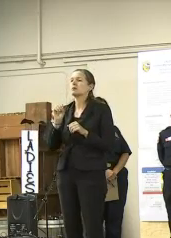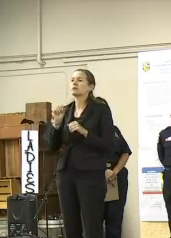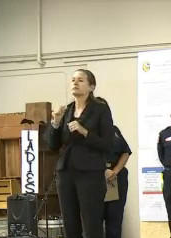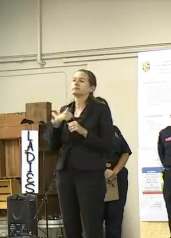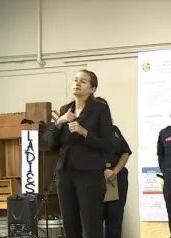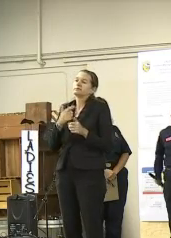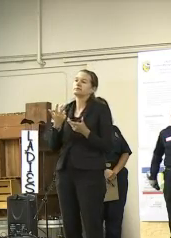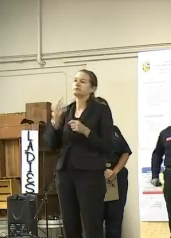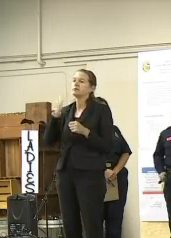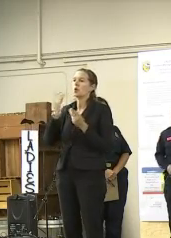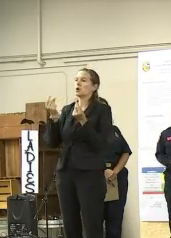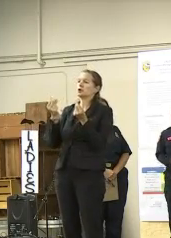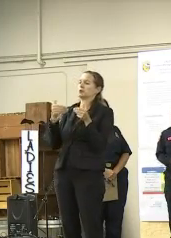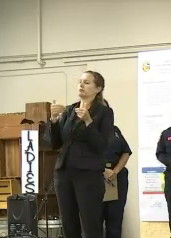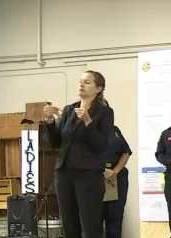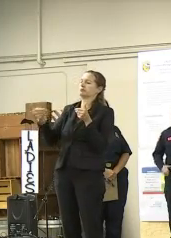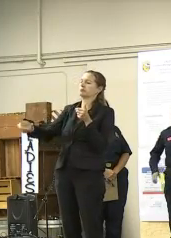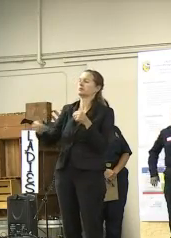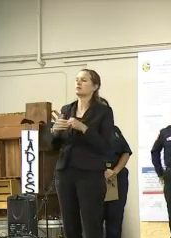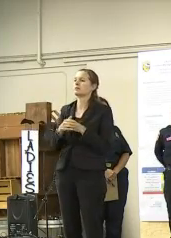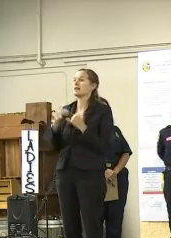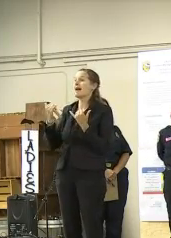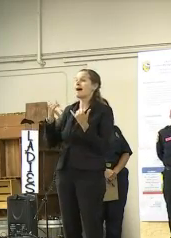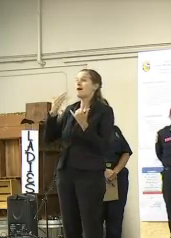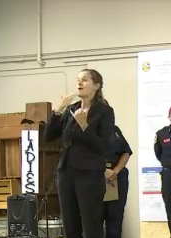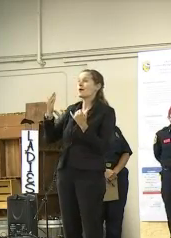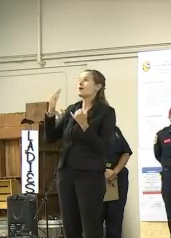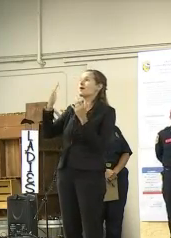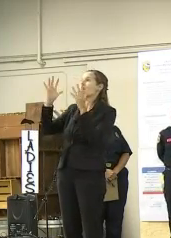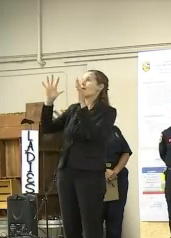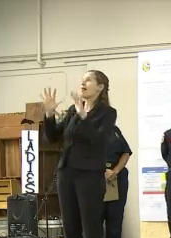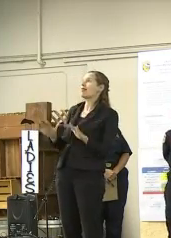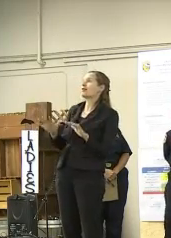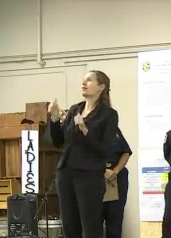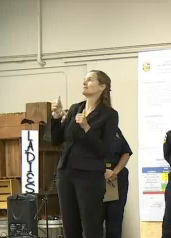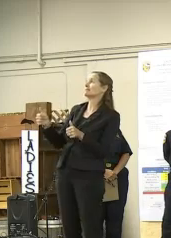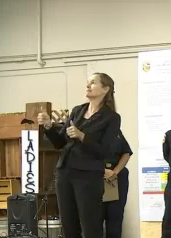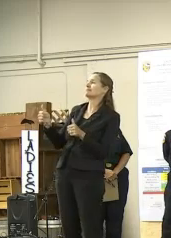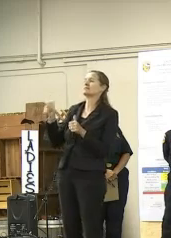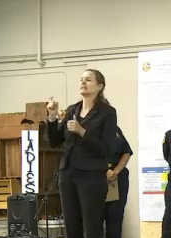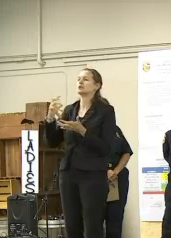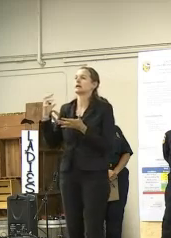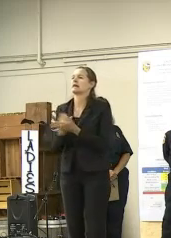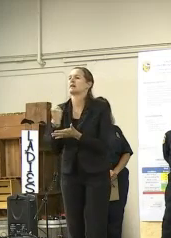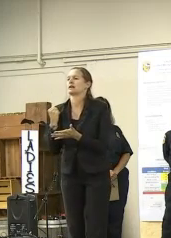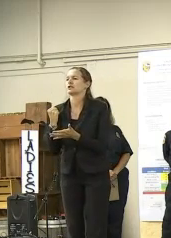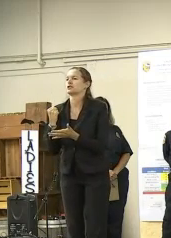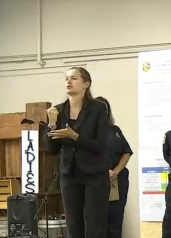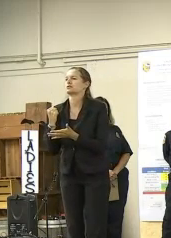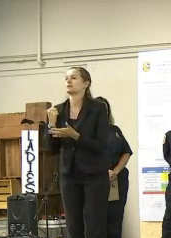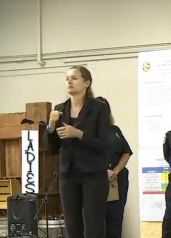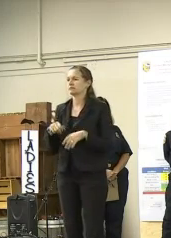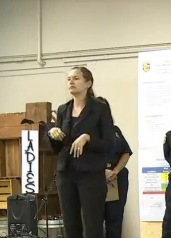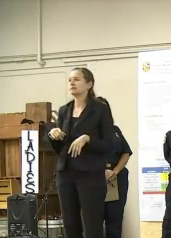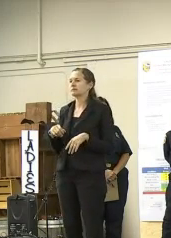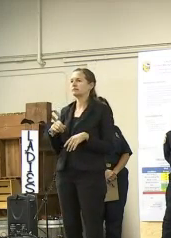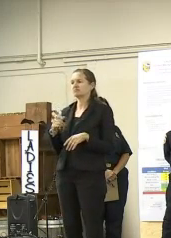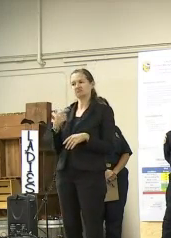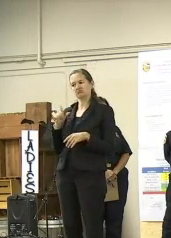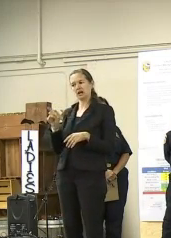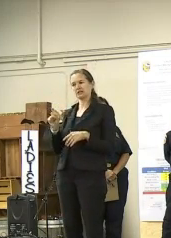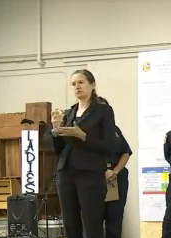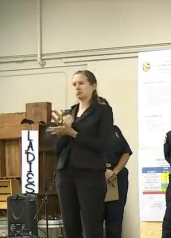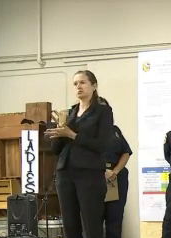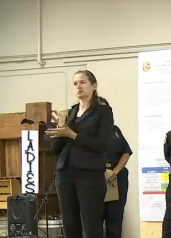forward. We do have the cooperation with the weather right now, which is important for us to take advantage of that. We have to be optimistic or opportunist when it comes to the